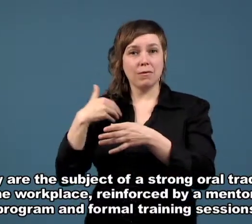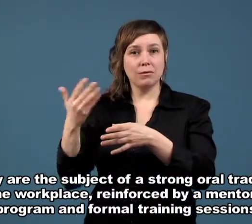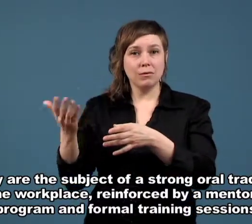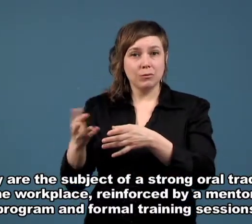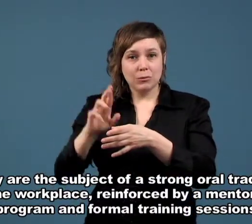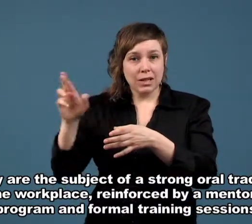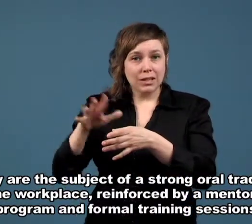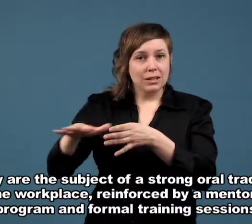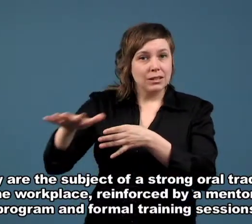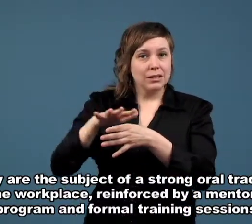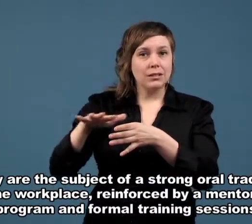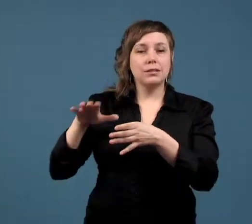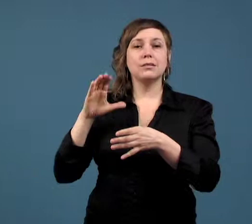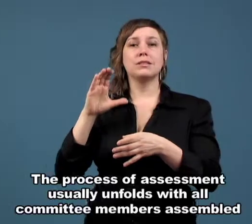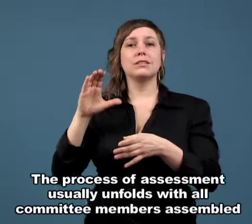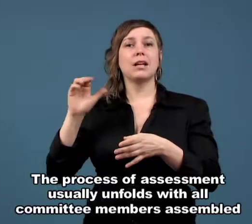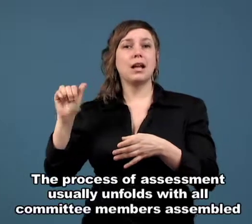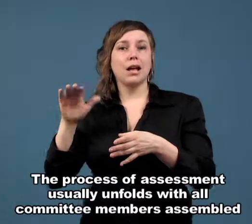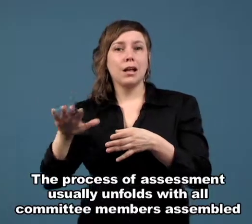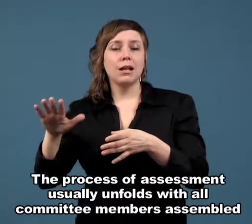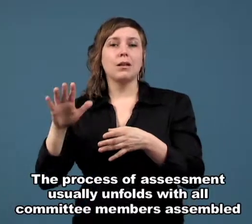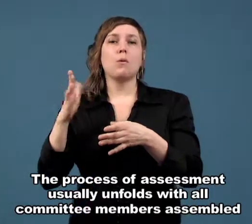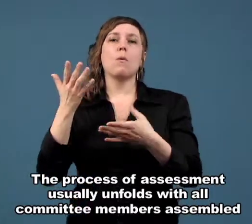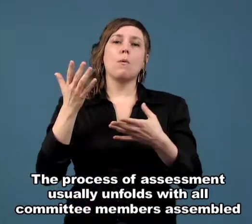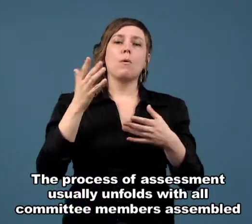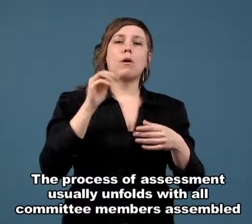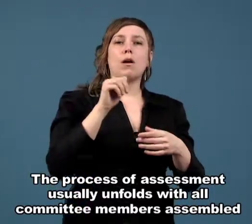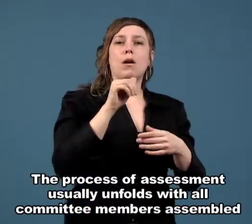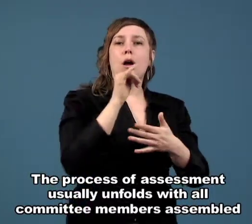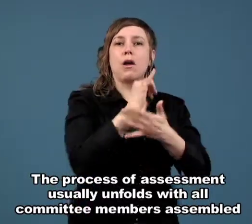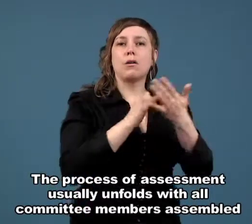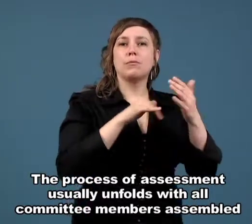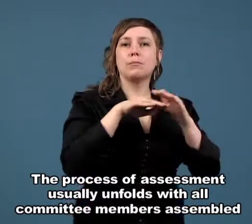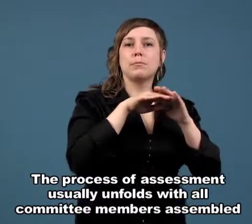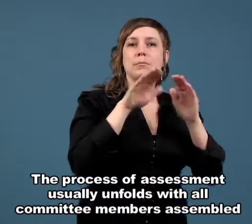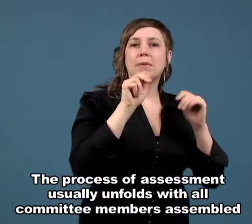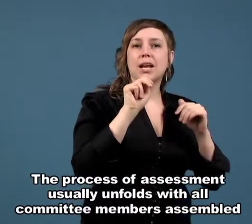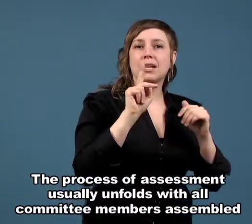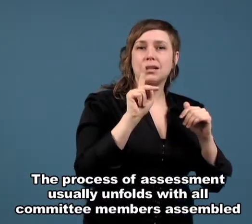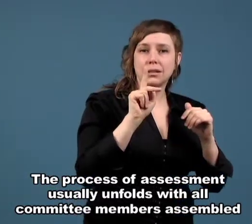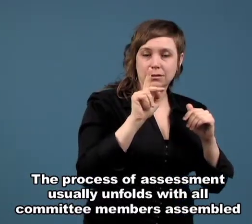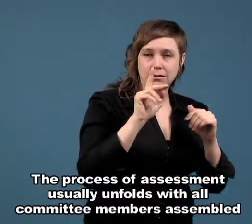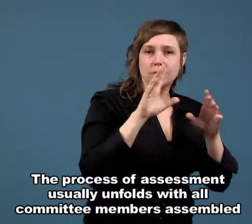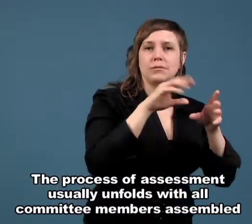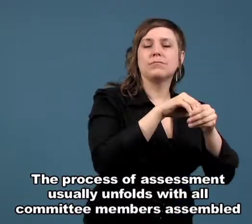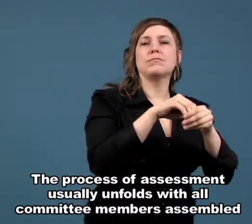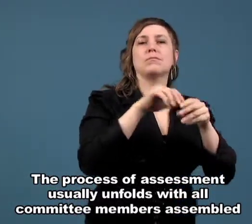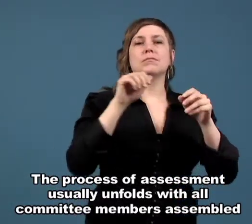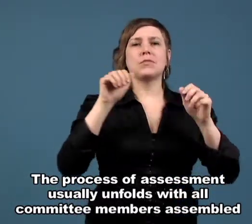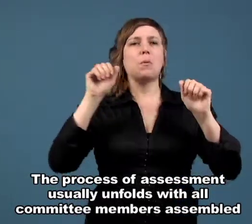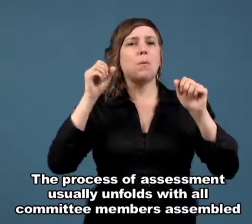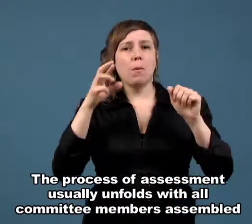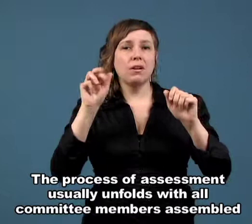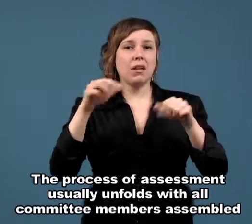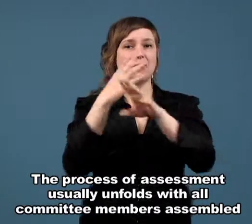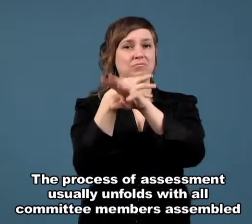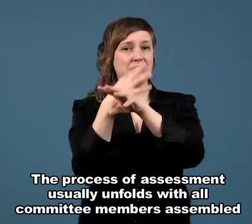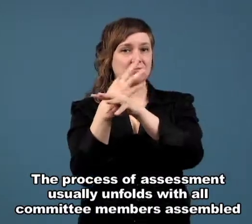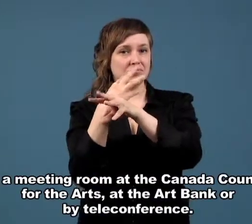sessions. The process of assessment usually unfolds with all committee members assembled in a